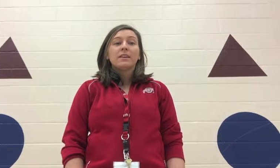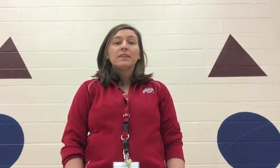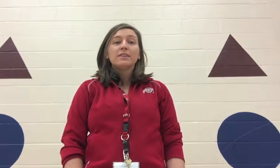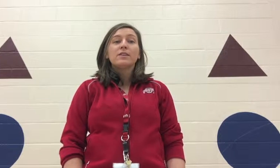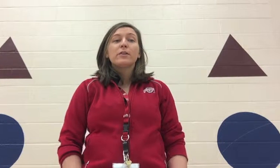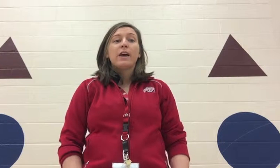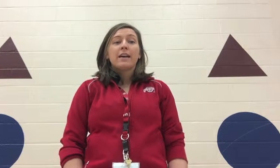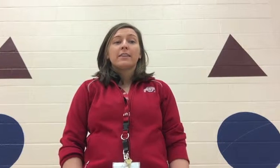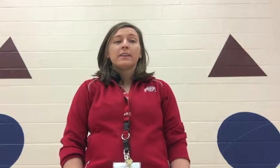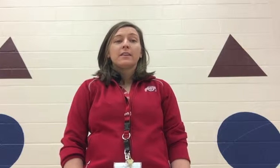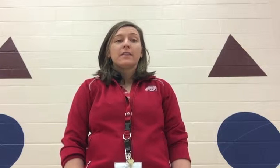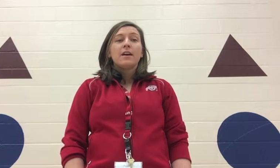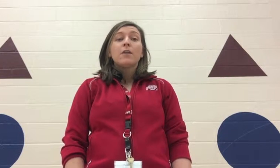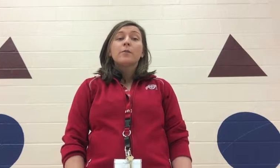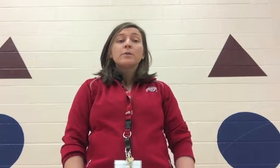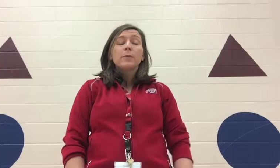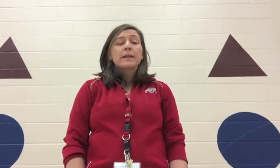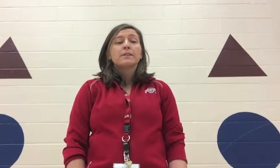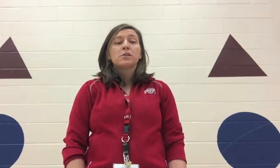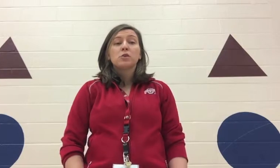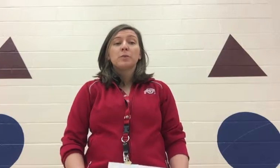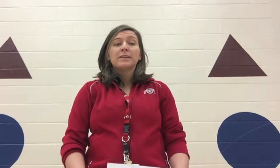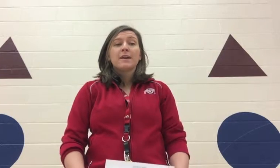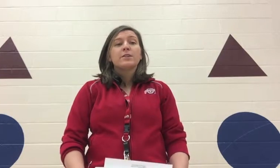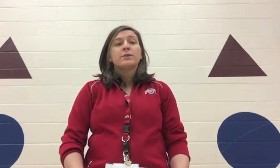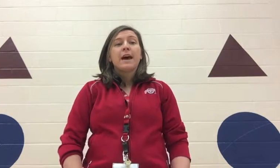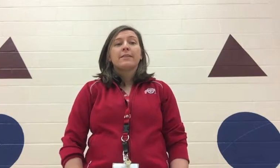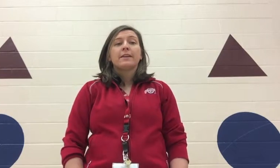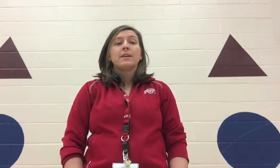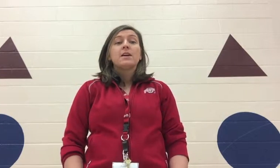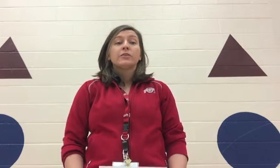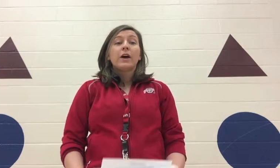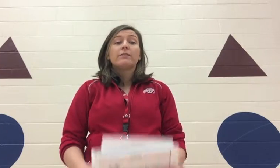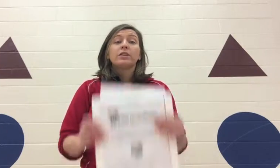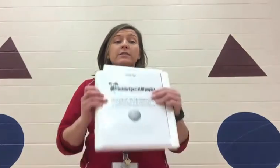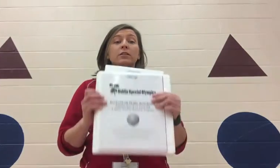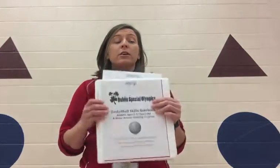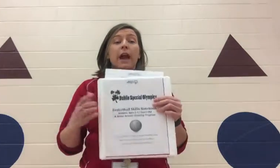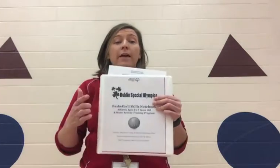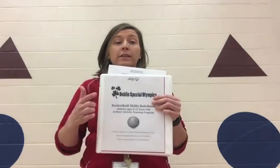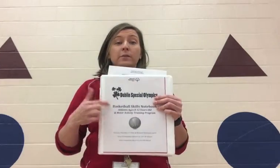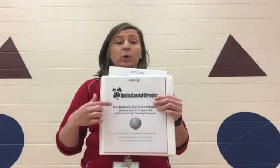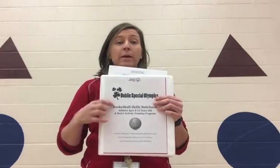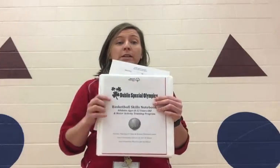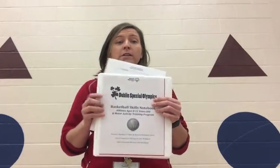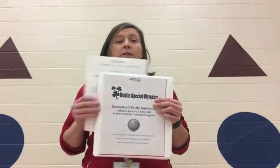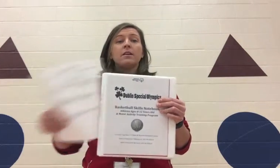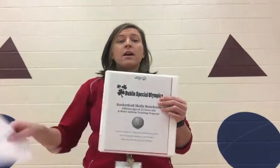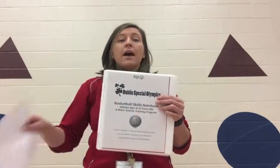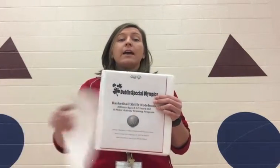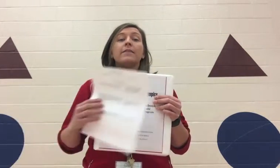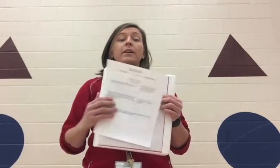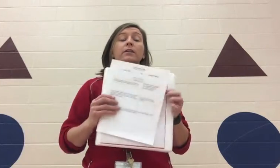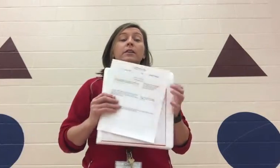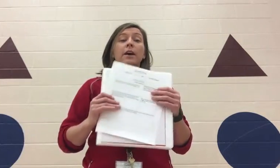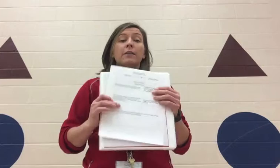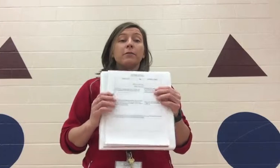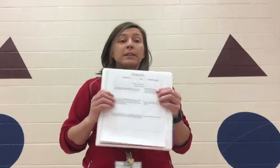Getting to know your athlete. For most practices, you will be assigned to an athlete, so you'll have a chance to look at the sport binder and their information